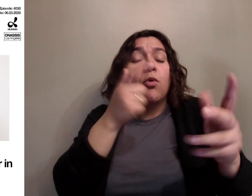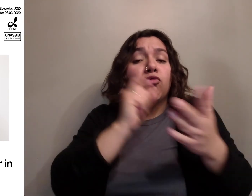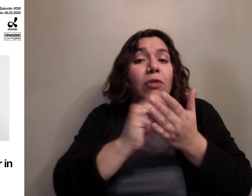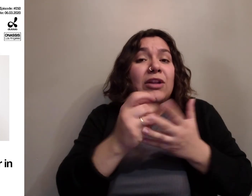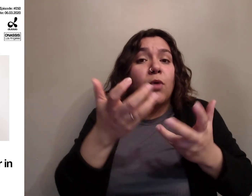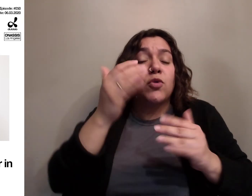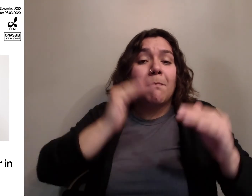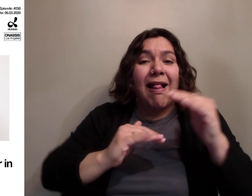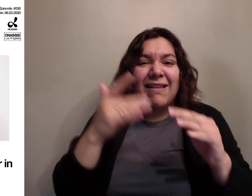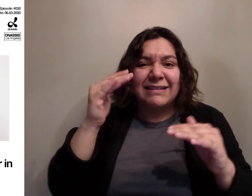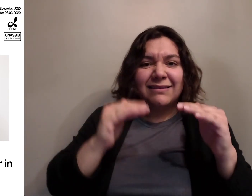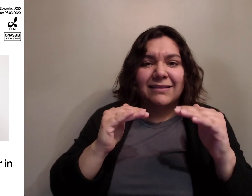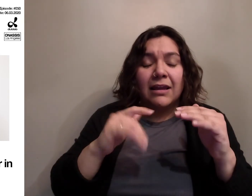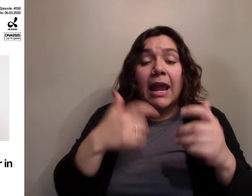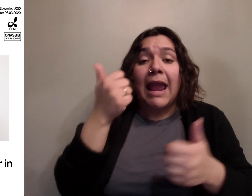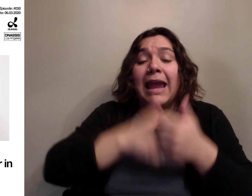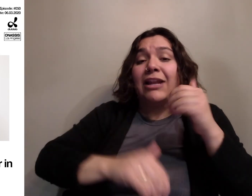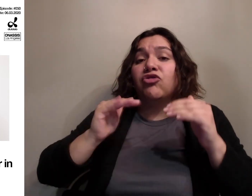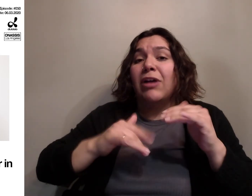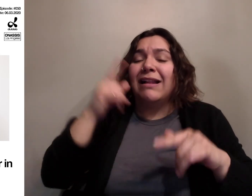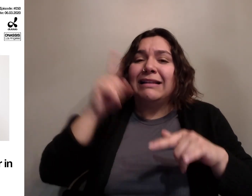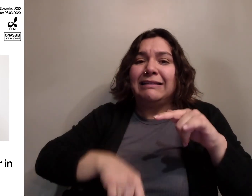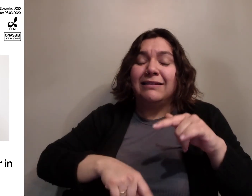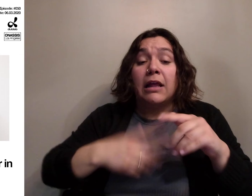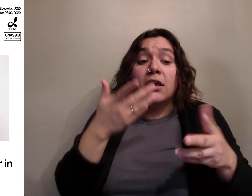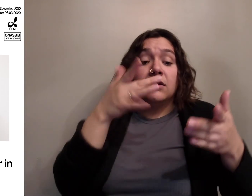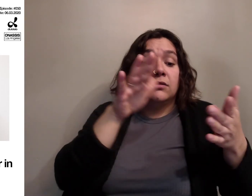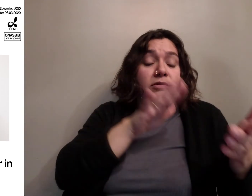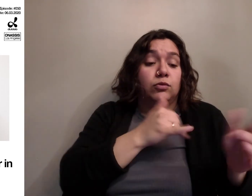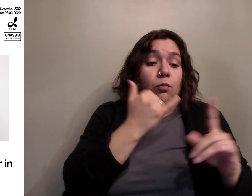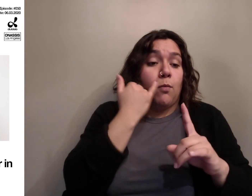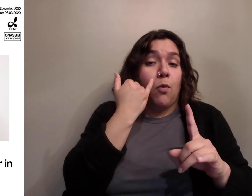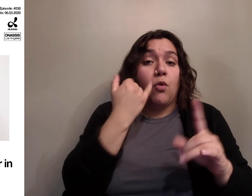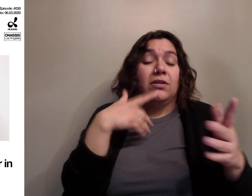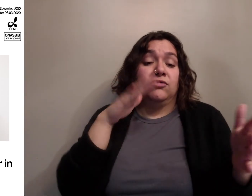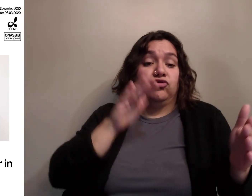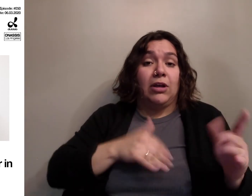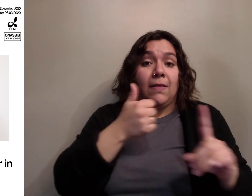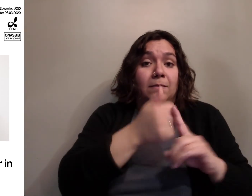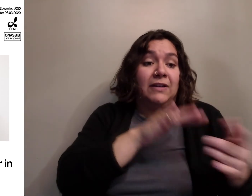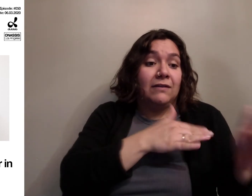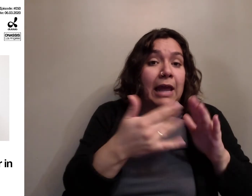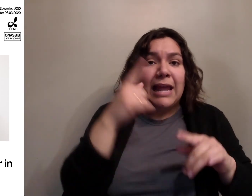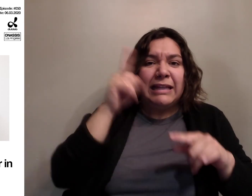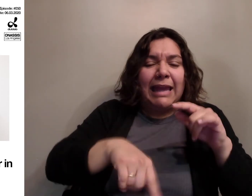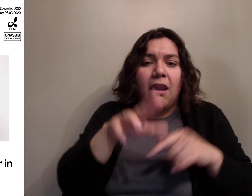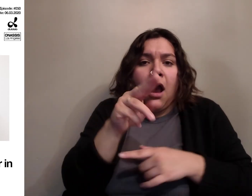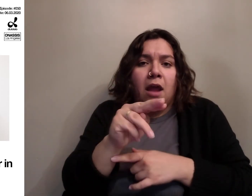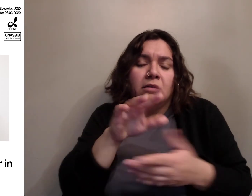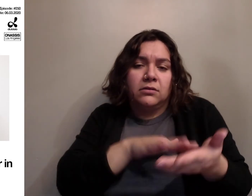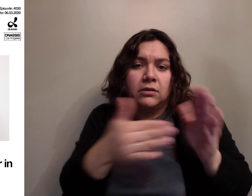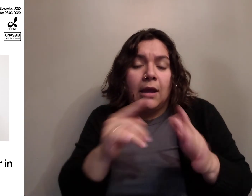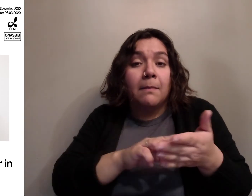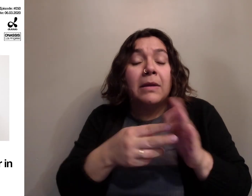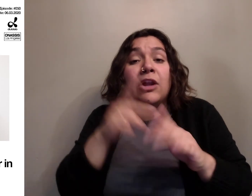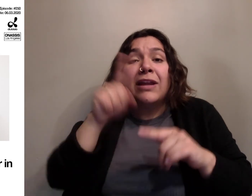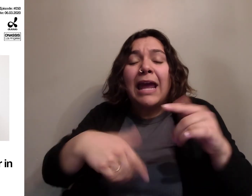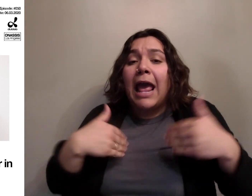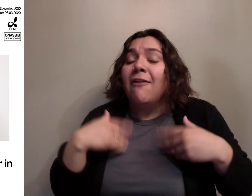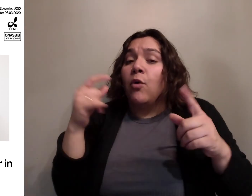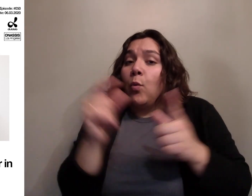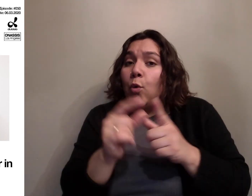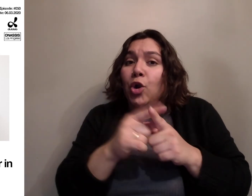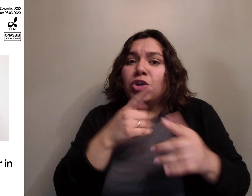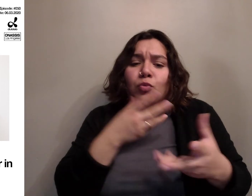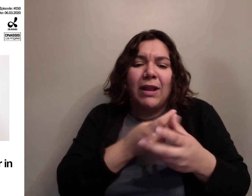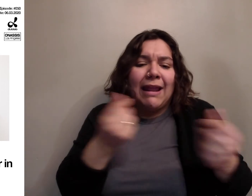murder. A poet writes to balance the scales. Any child that dies cannot undie in a poem, nor can a jury untie our children. There